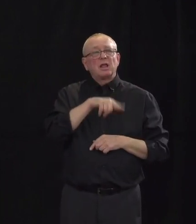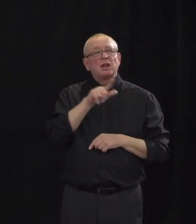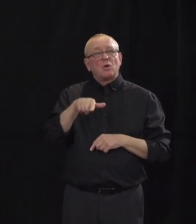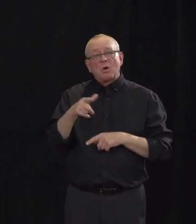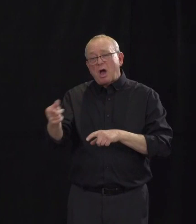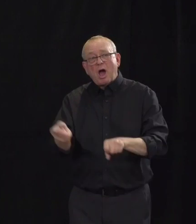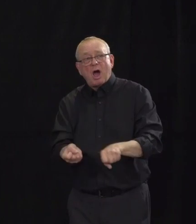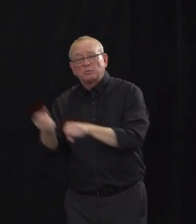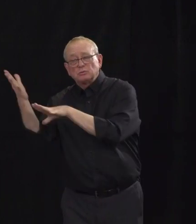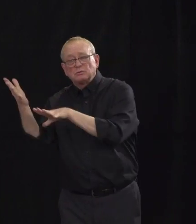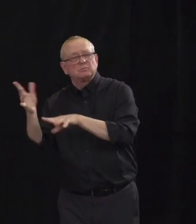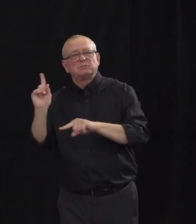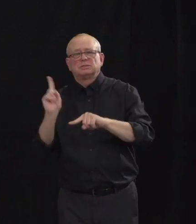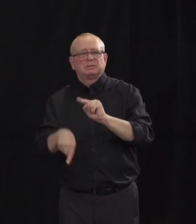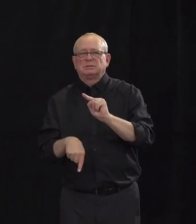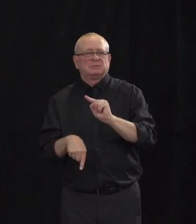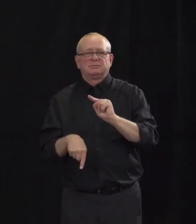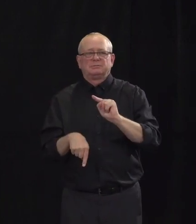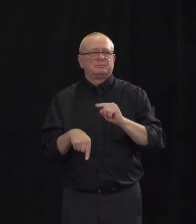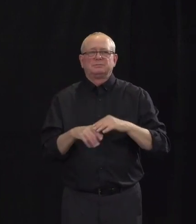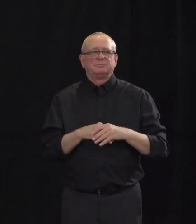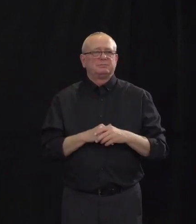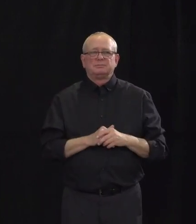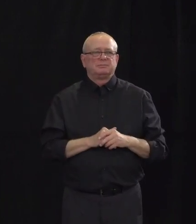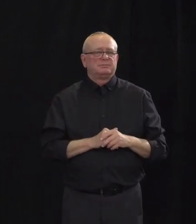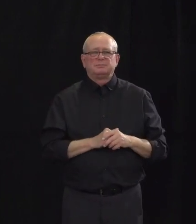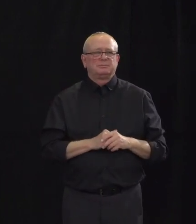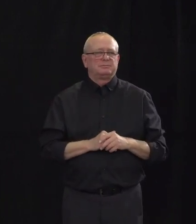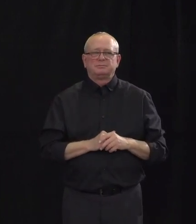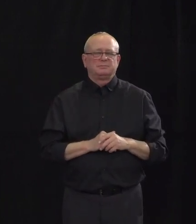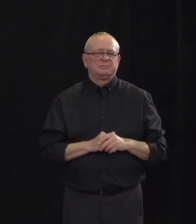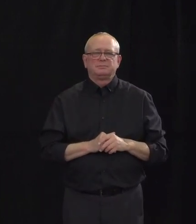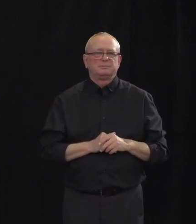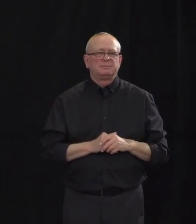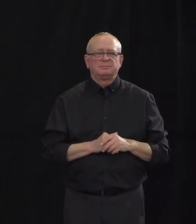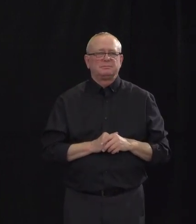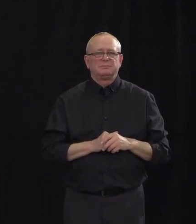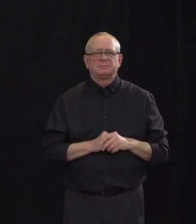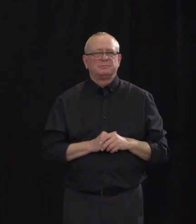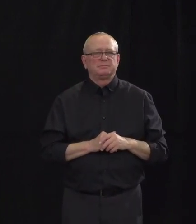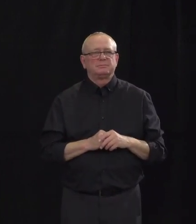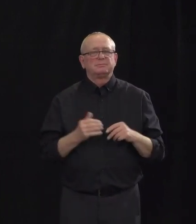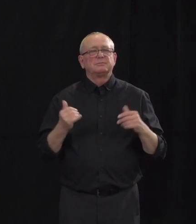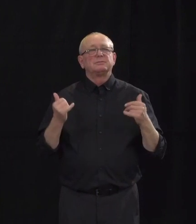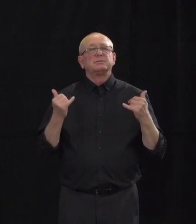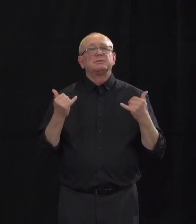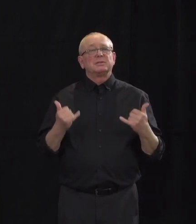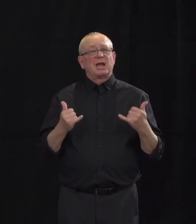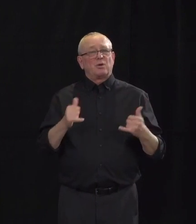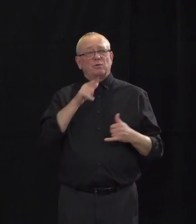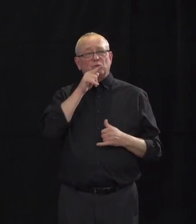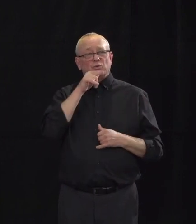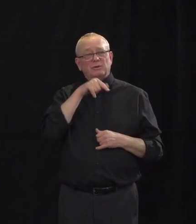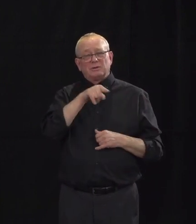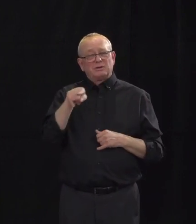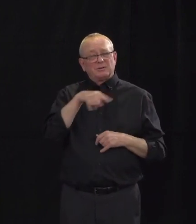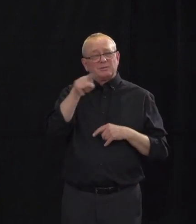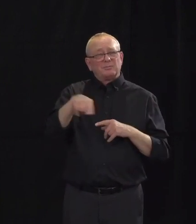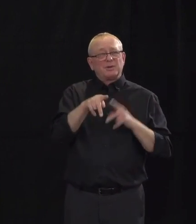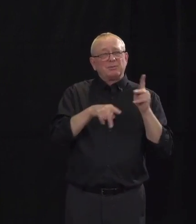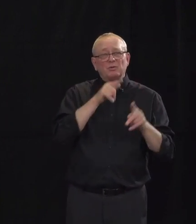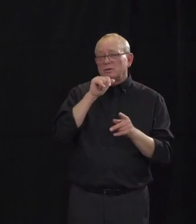rent. Civil enforcements of evictions currently underway for tenants for non-payment of rent will